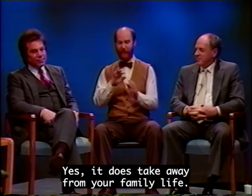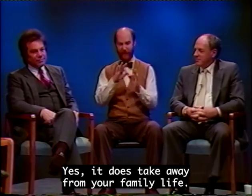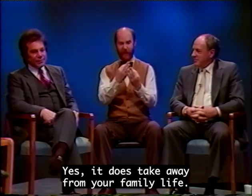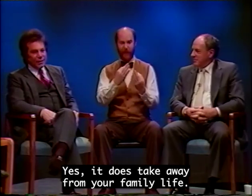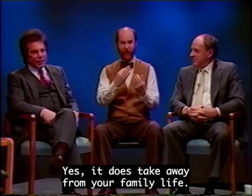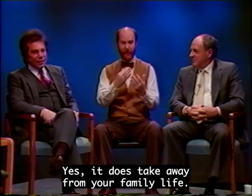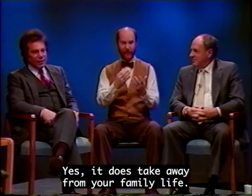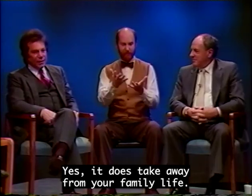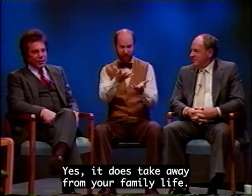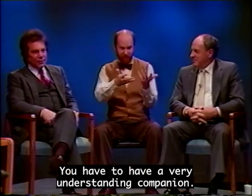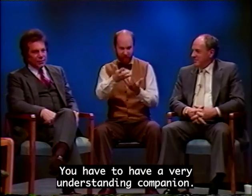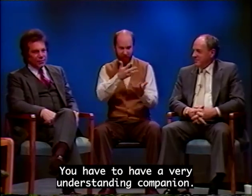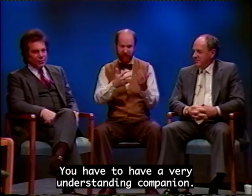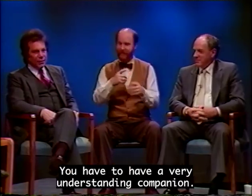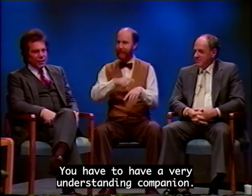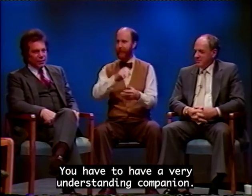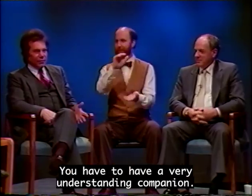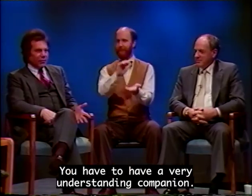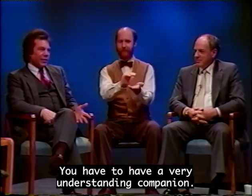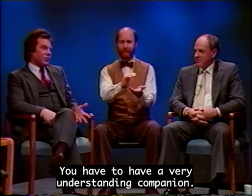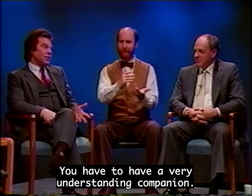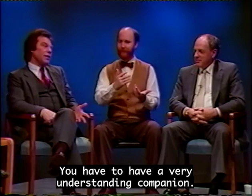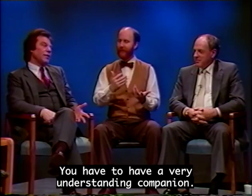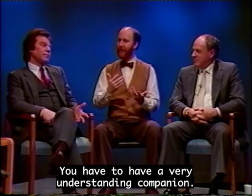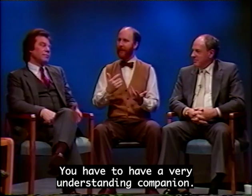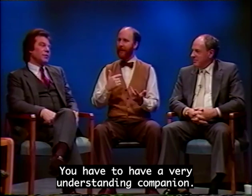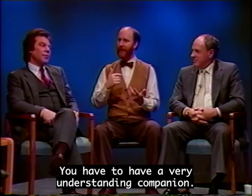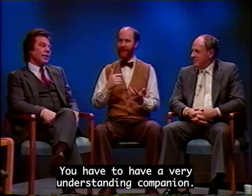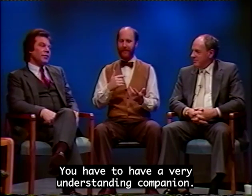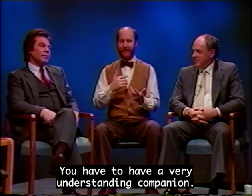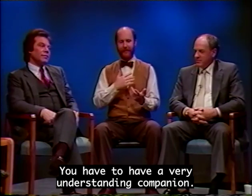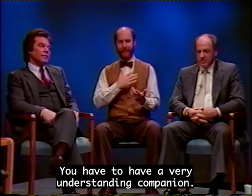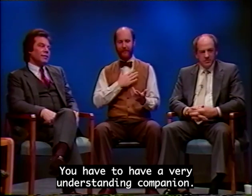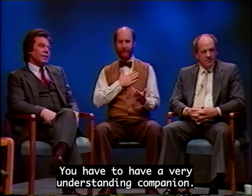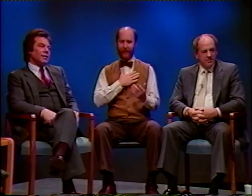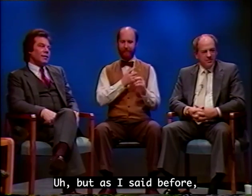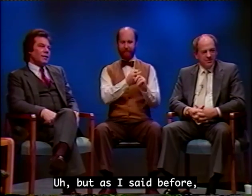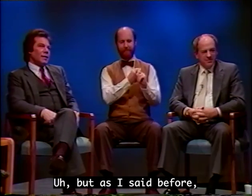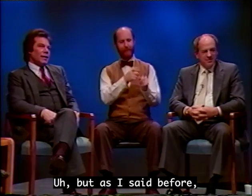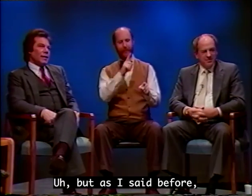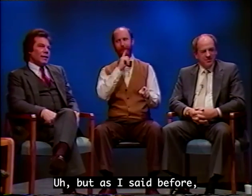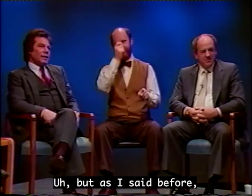life. You have to have a very understanding companion.